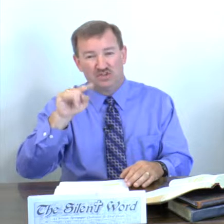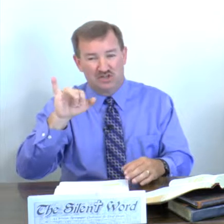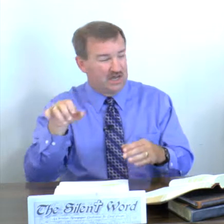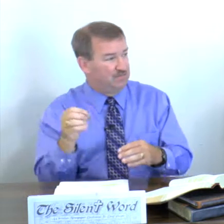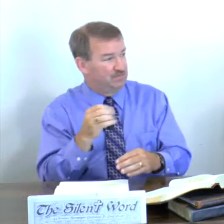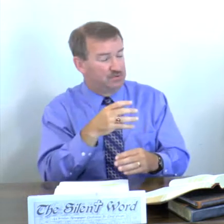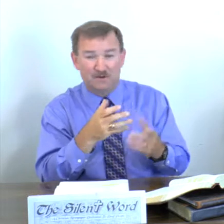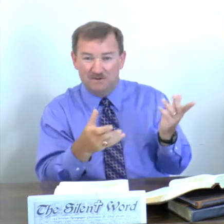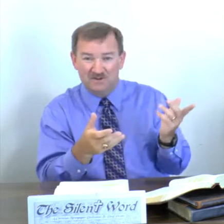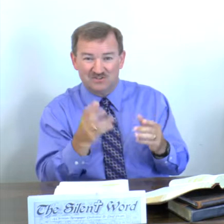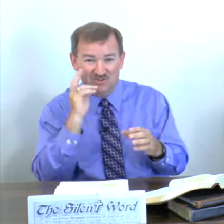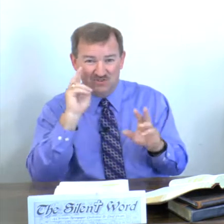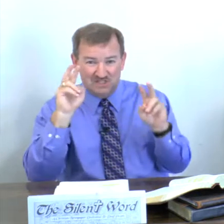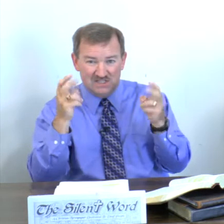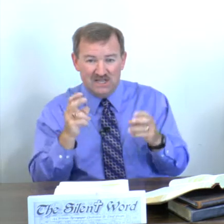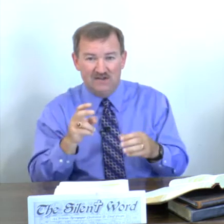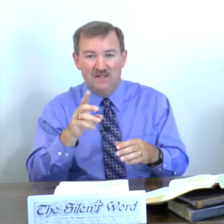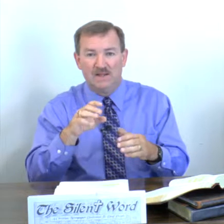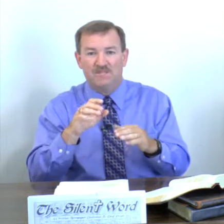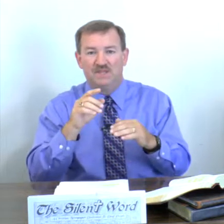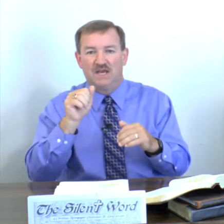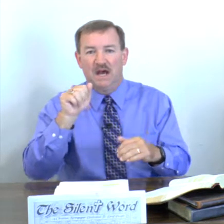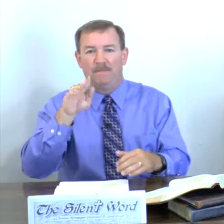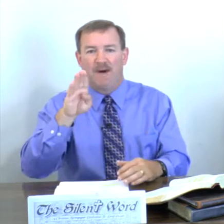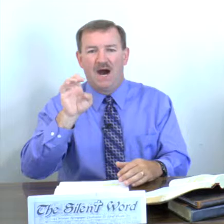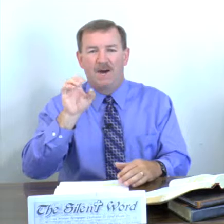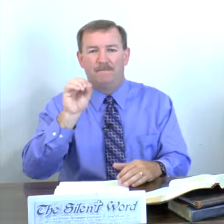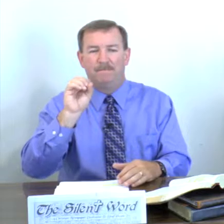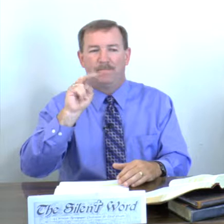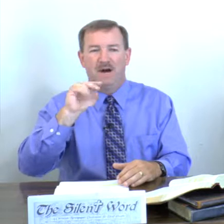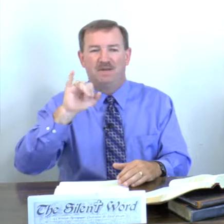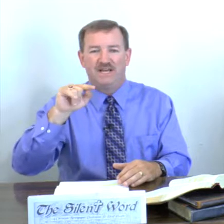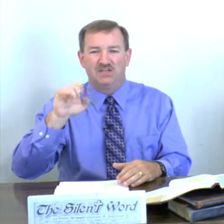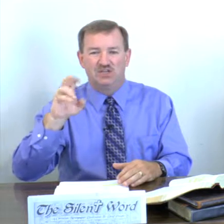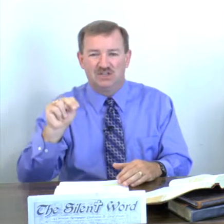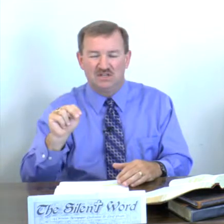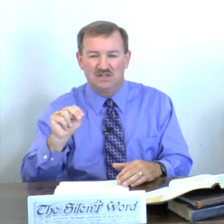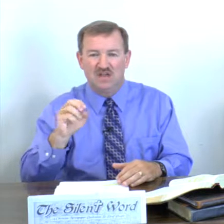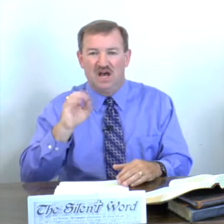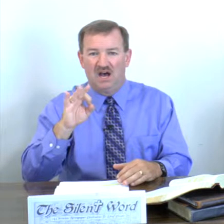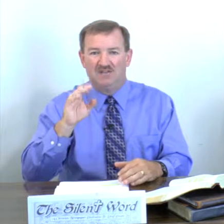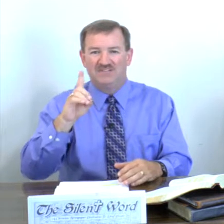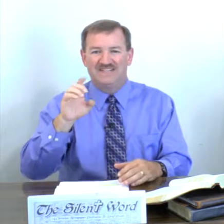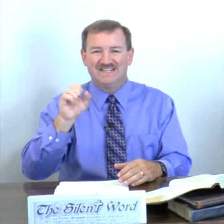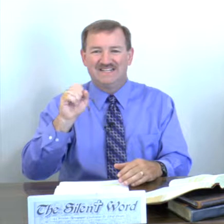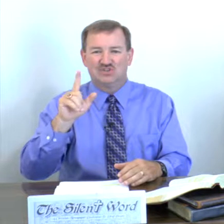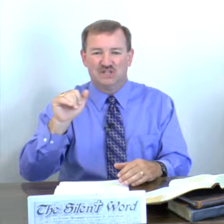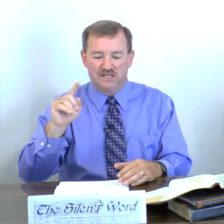desolation. I'm put up here so you'll see the title. The abomination of